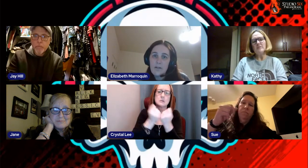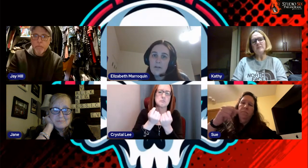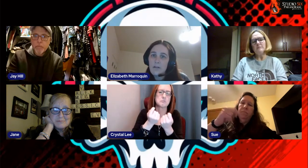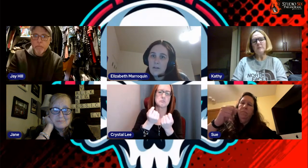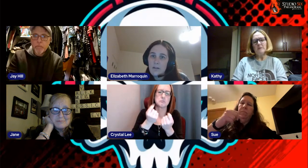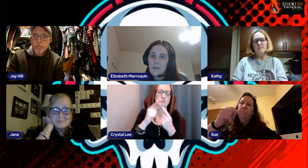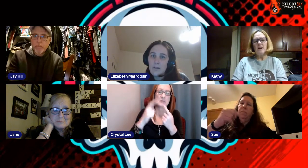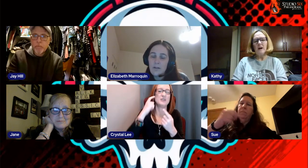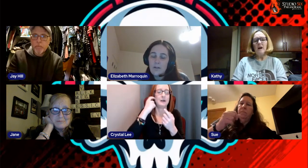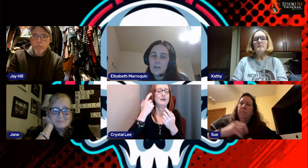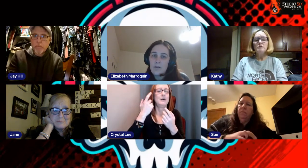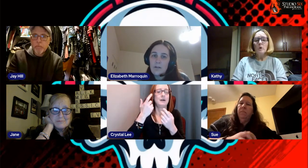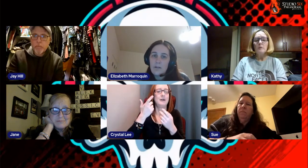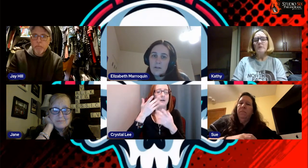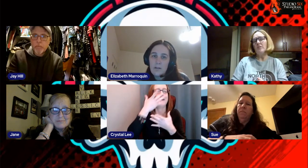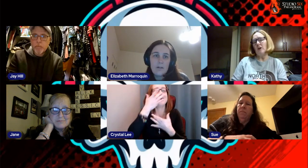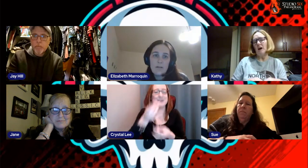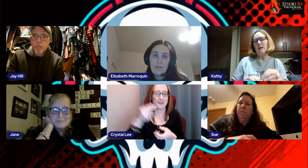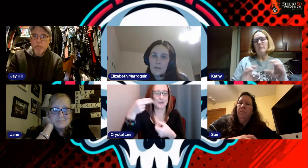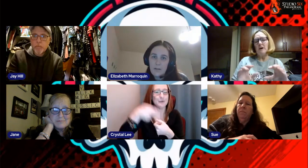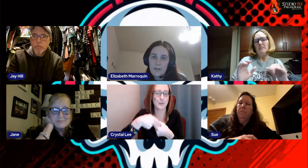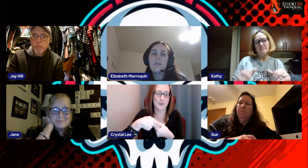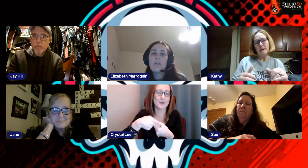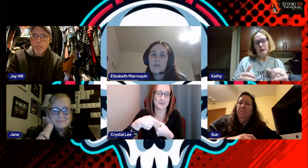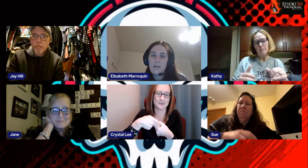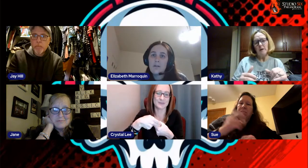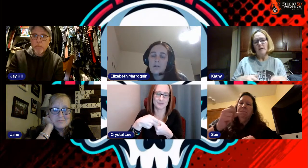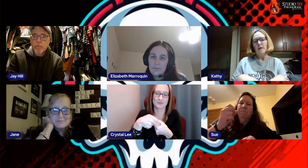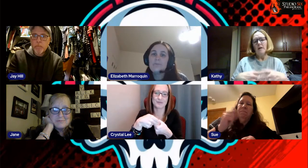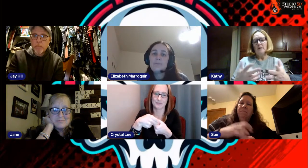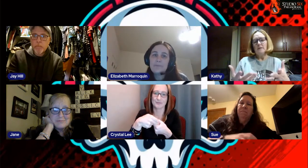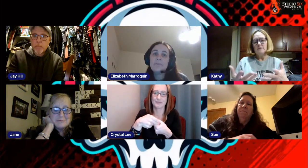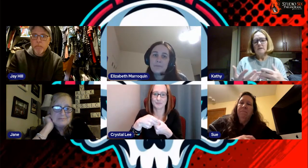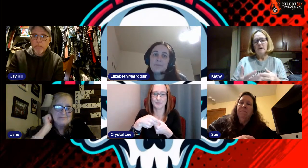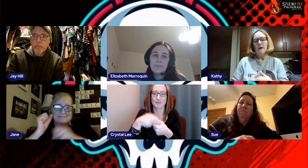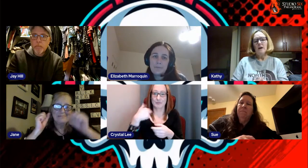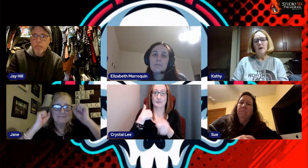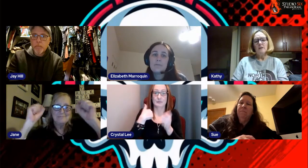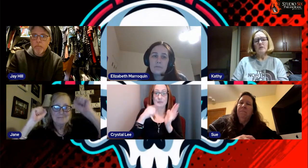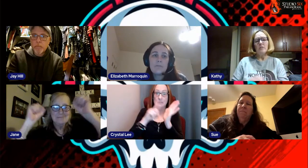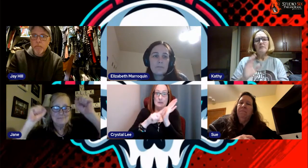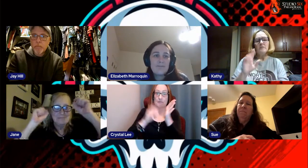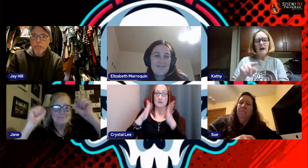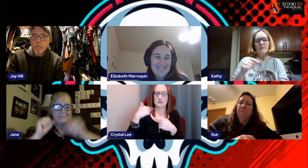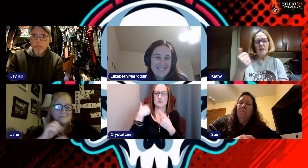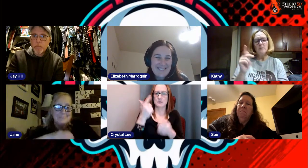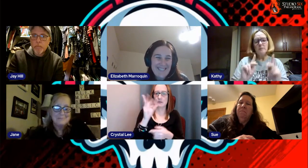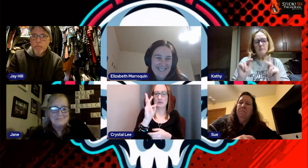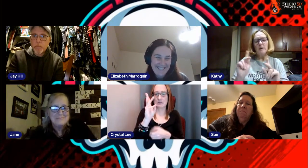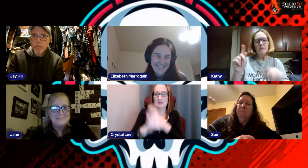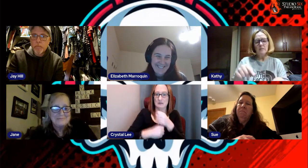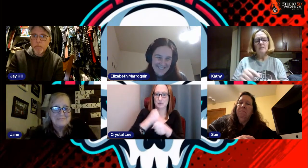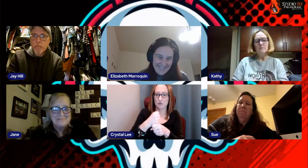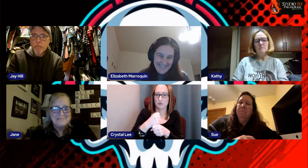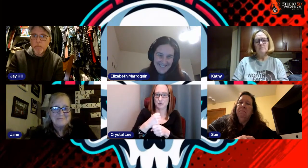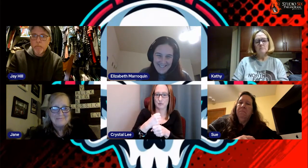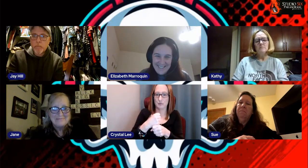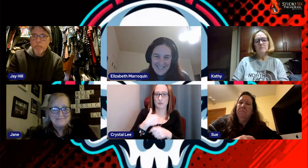there's some other deaf people that have joined, but they're not part of the team. So, they've had other